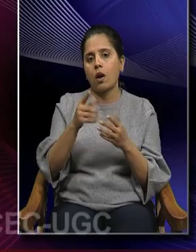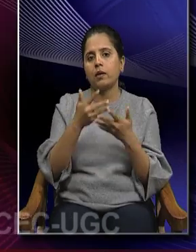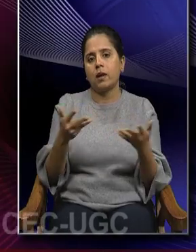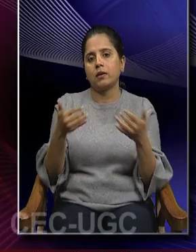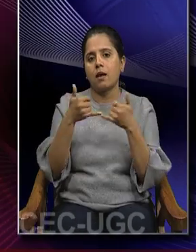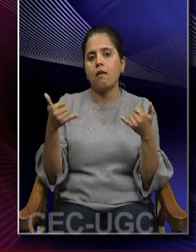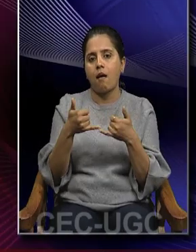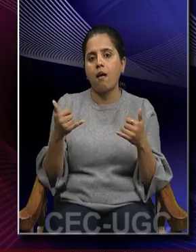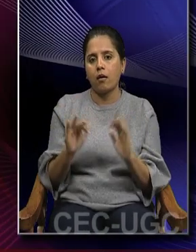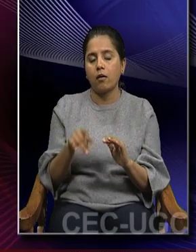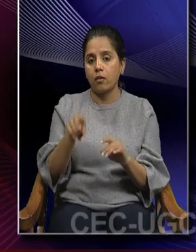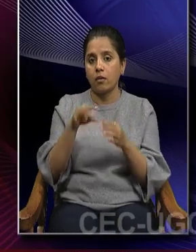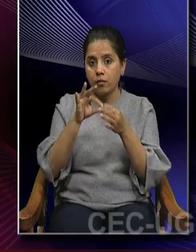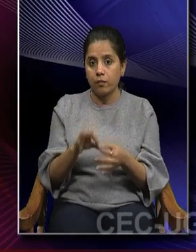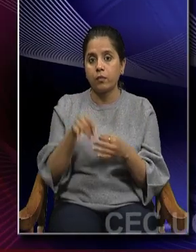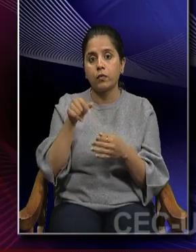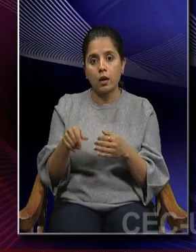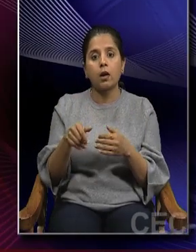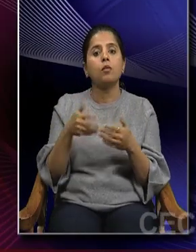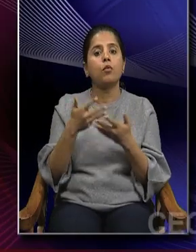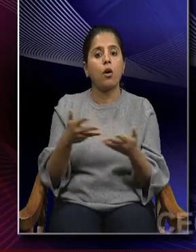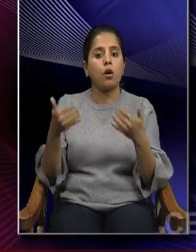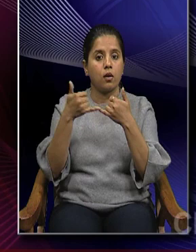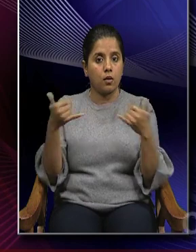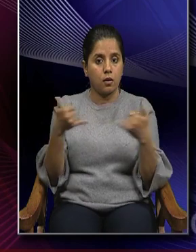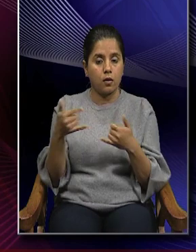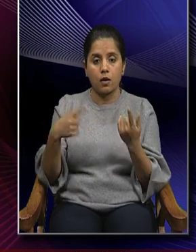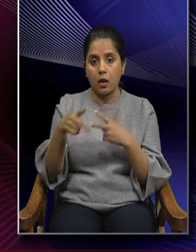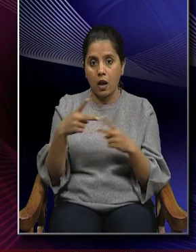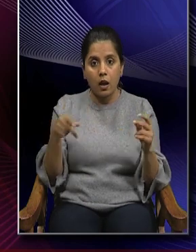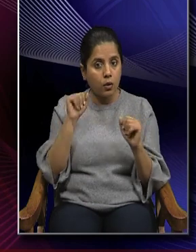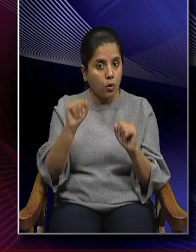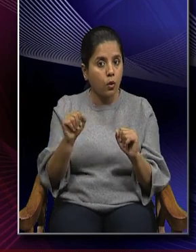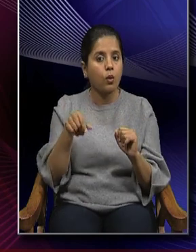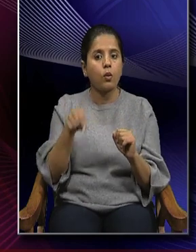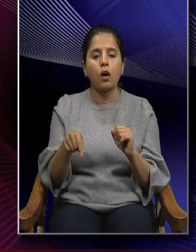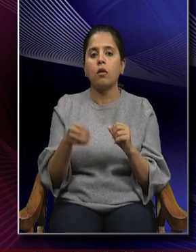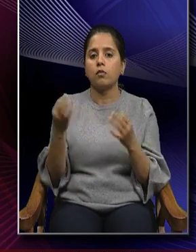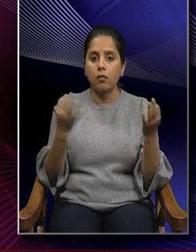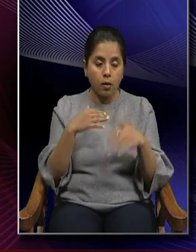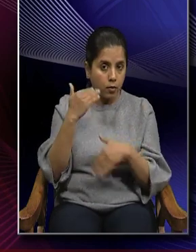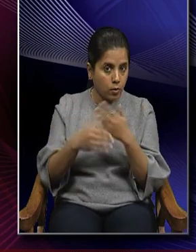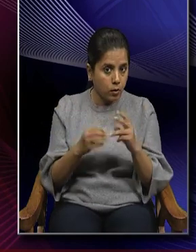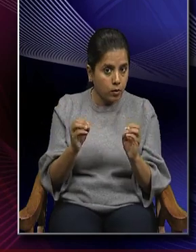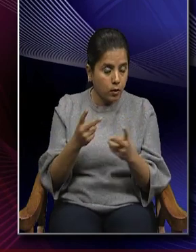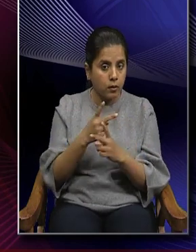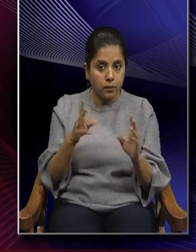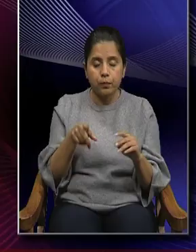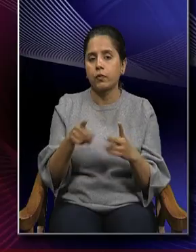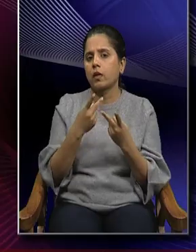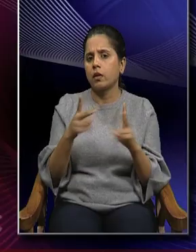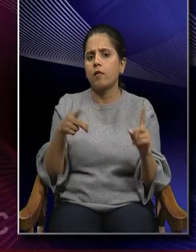line. In that product line, whatever items you are introducing, whatever